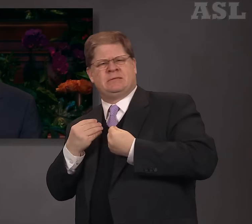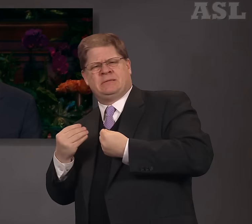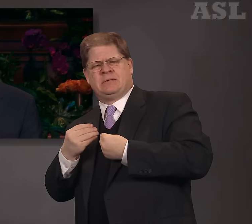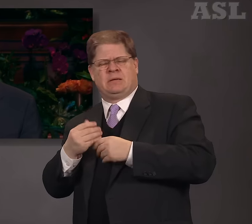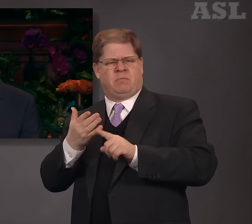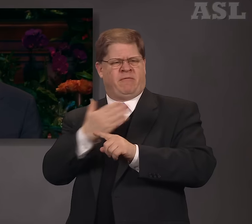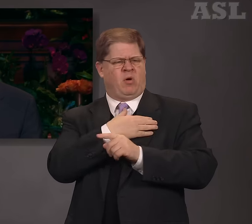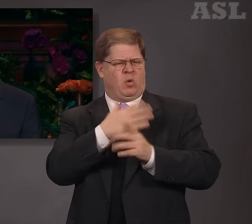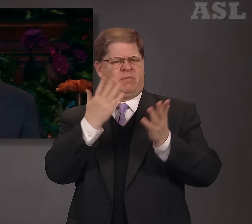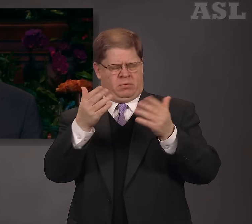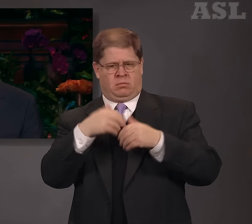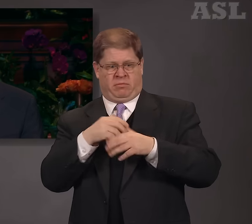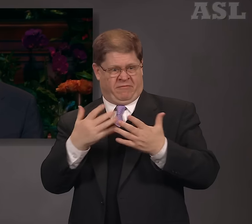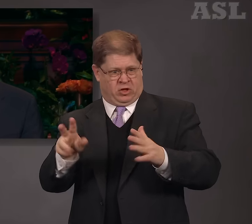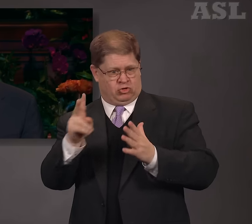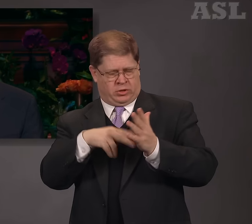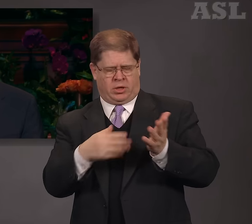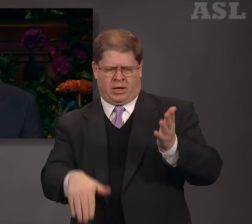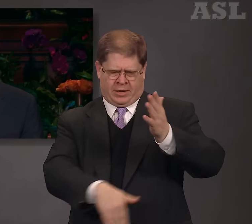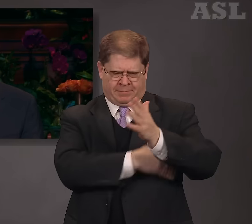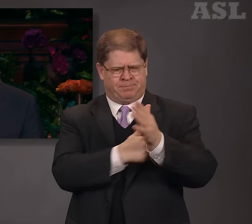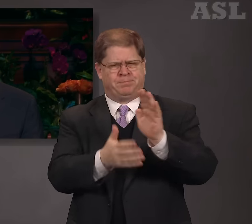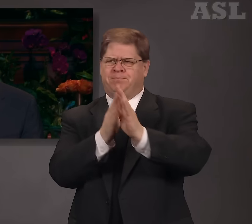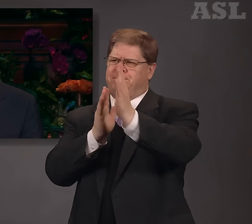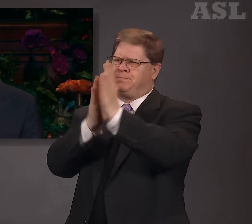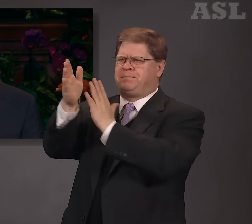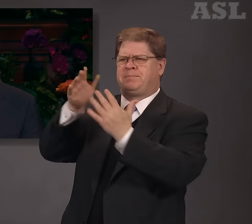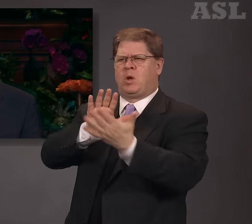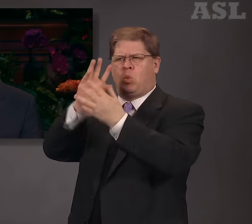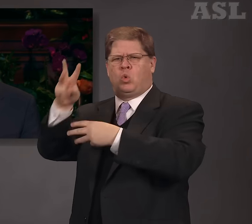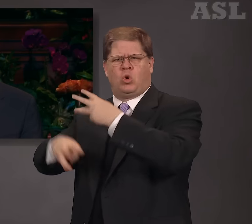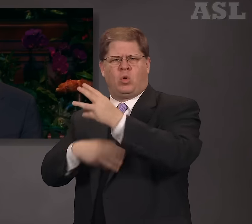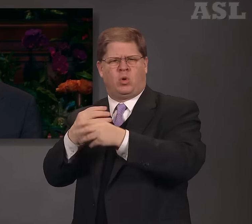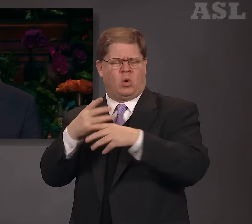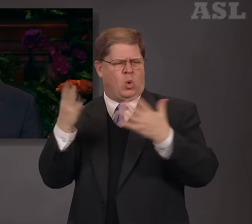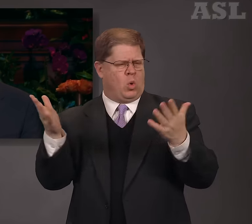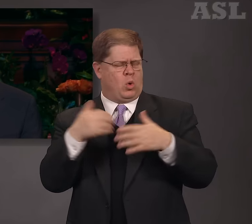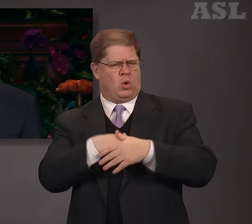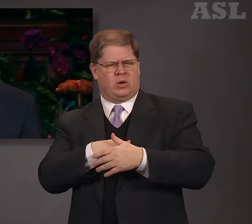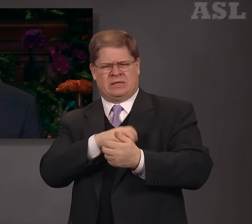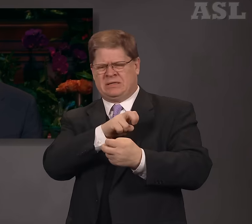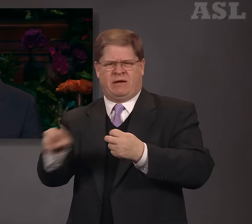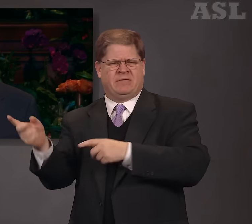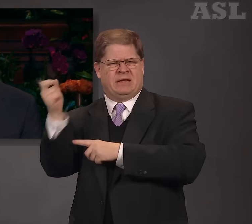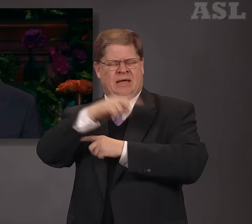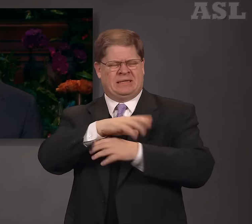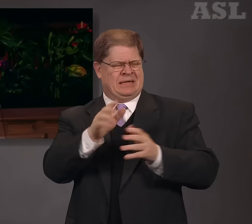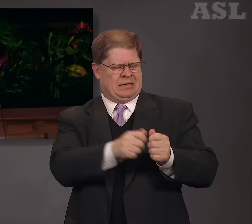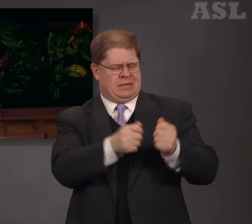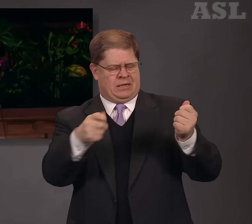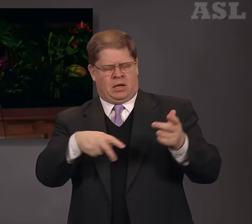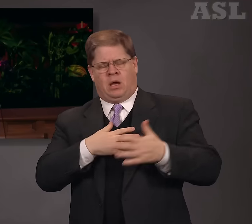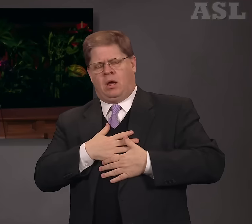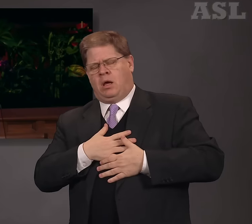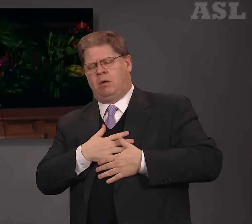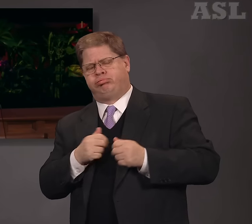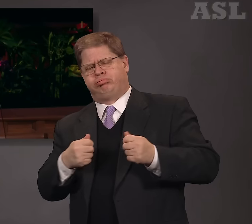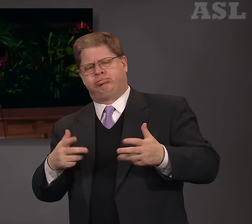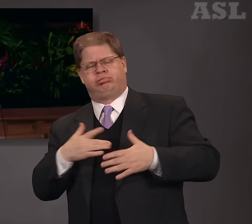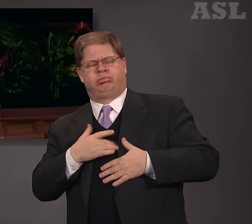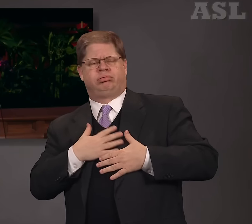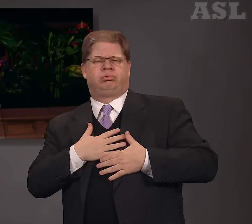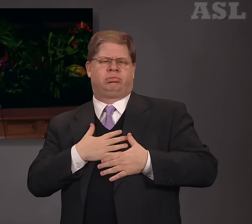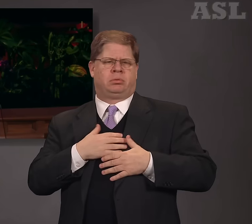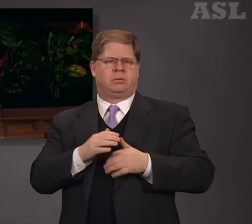before heading out to face the world, or finding healing after a rough day out in the world. We study